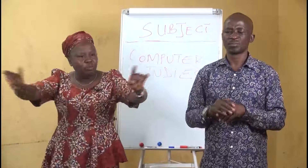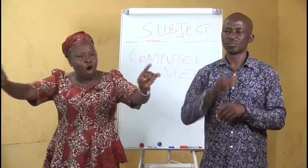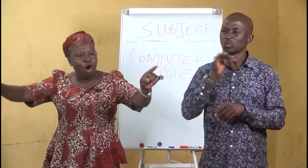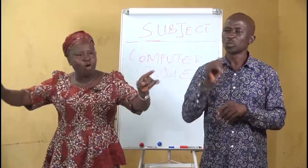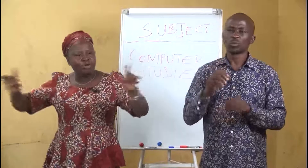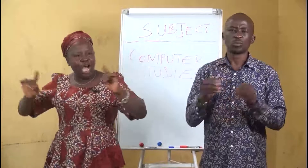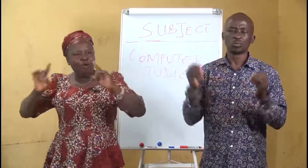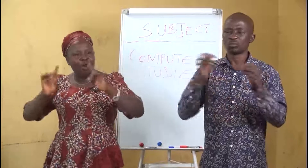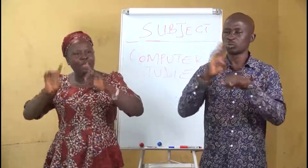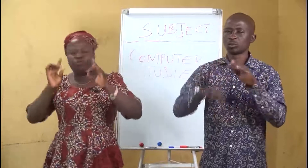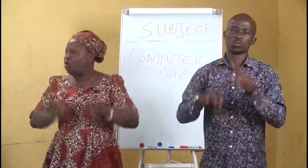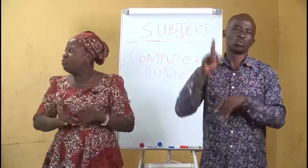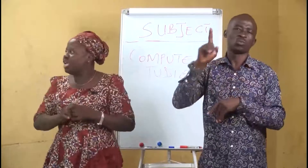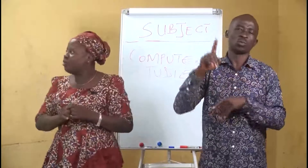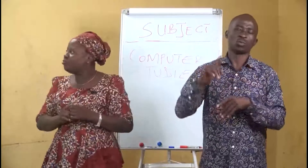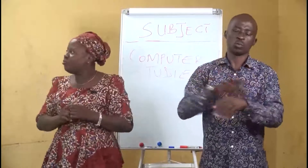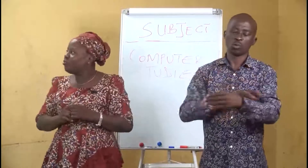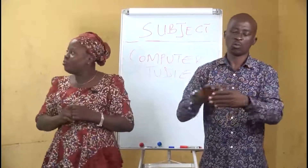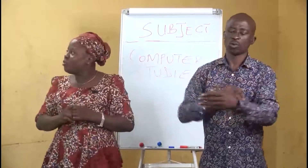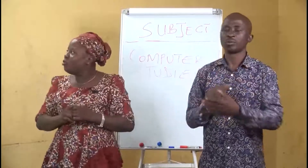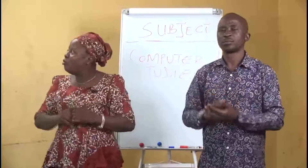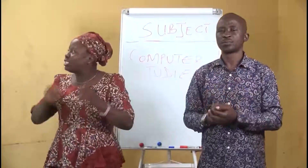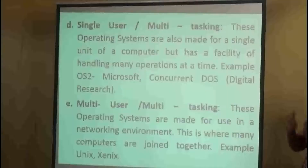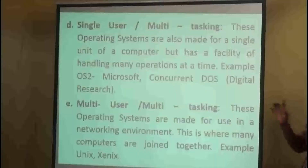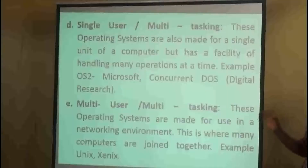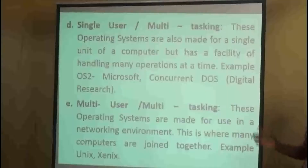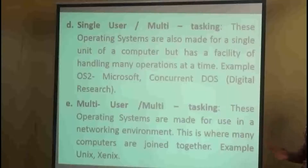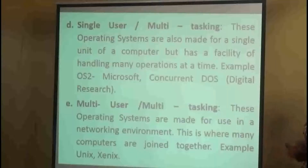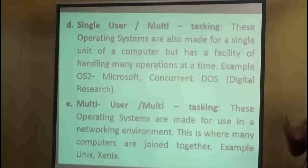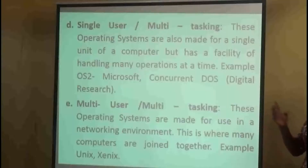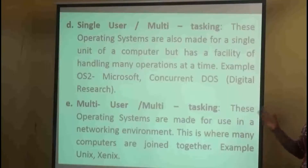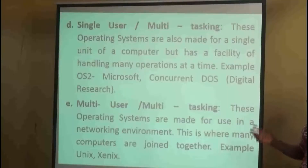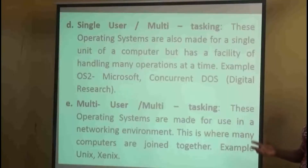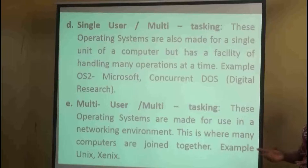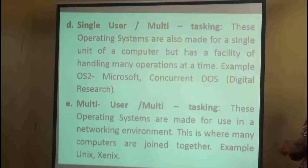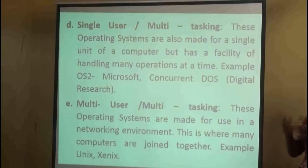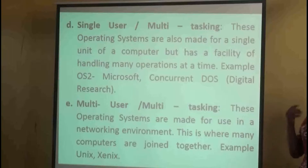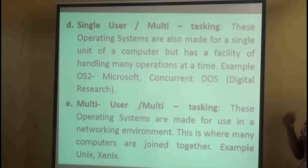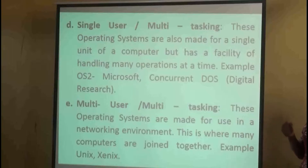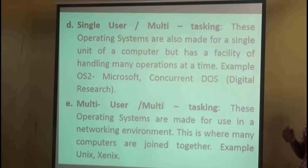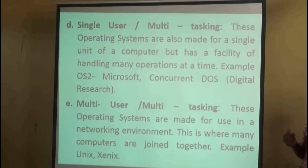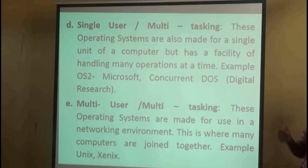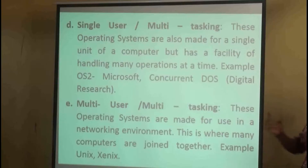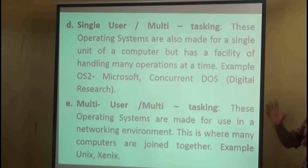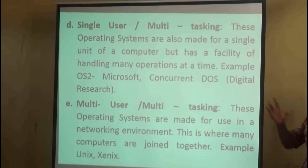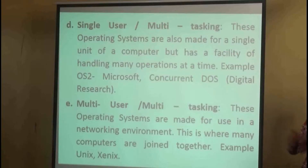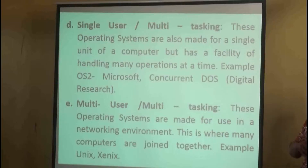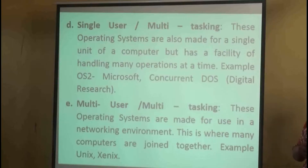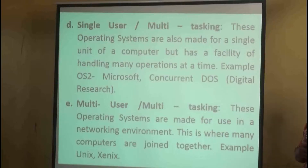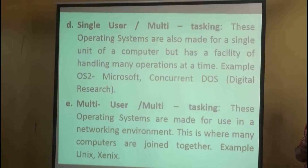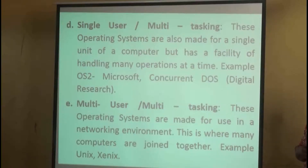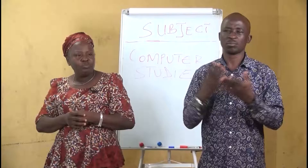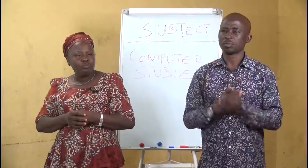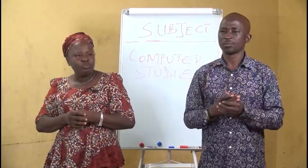not more than one computer, but has a facility of handling many operations at a time.